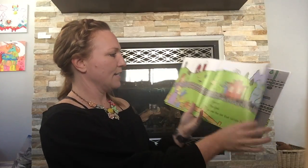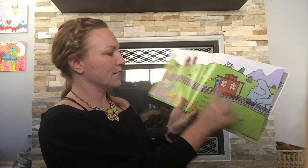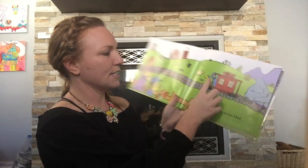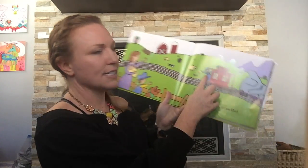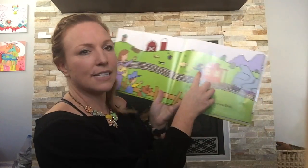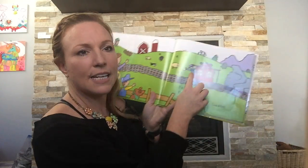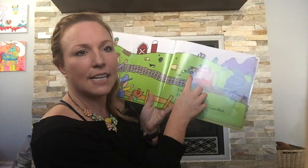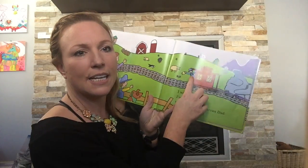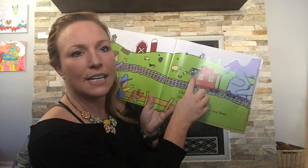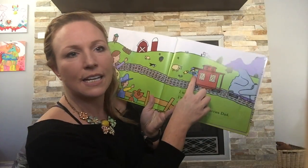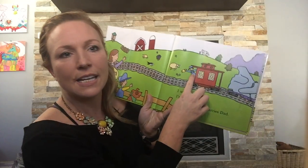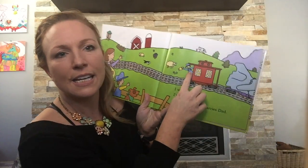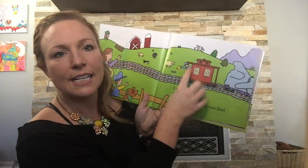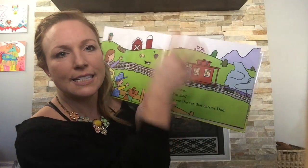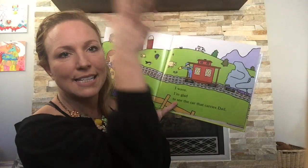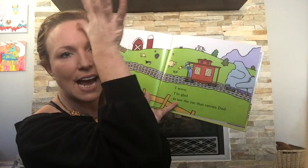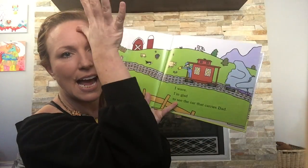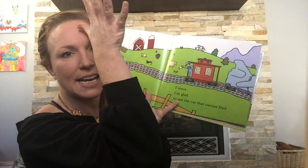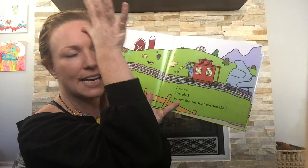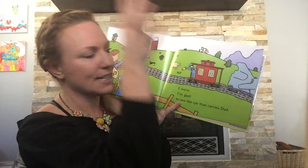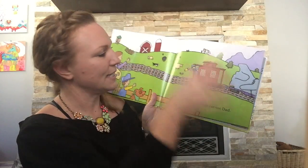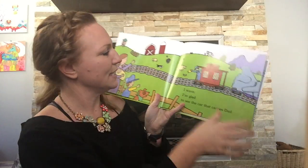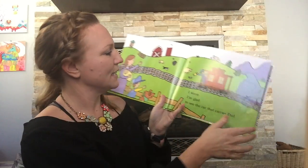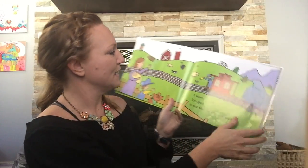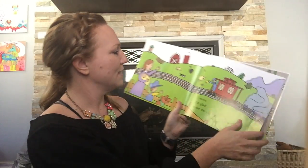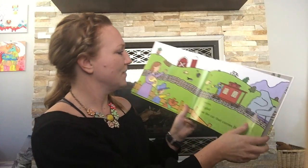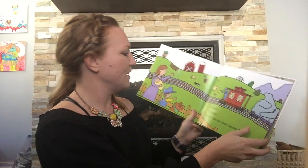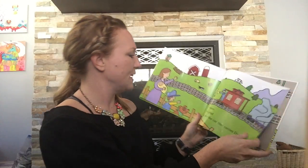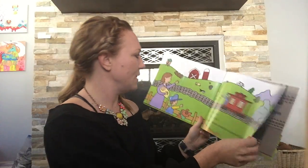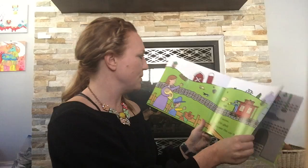There's his dad. Very cute.